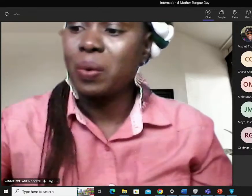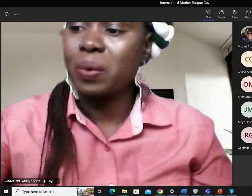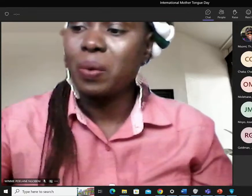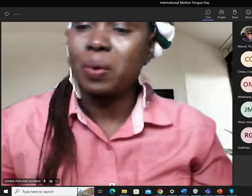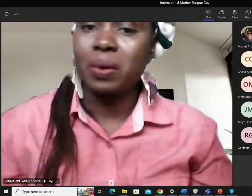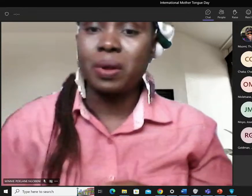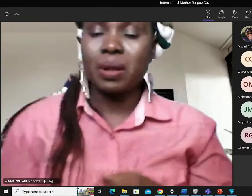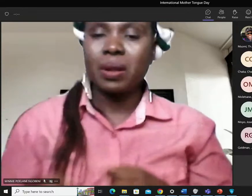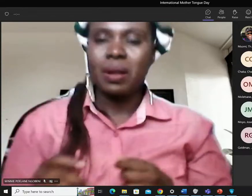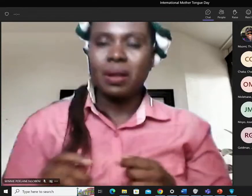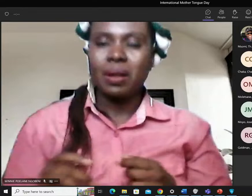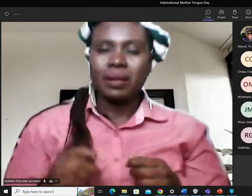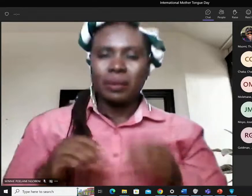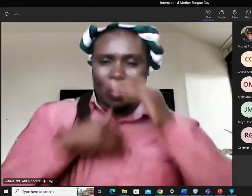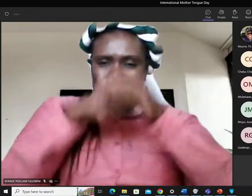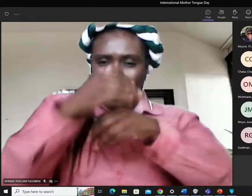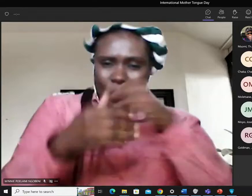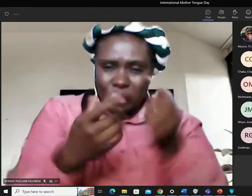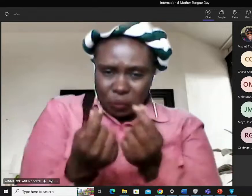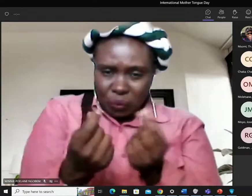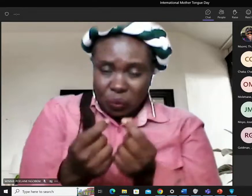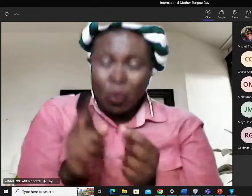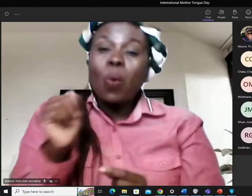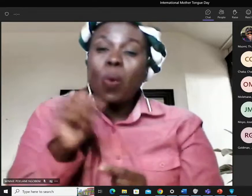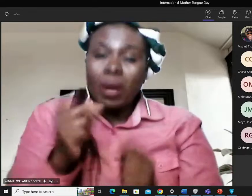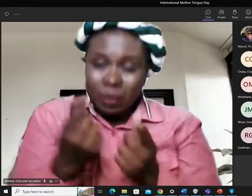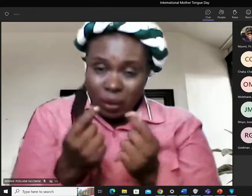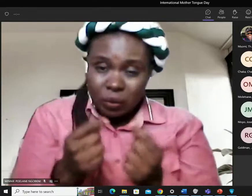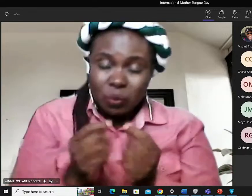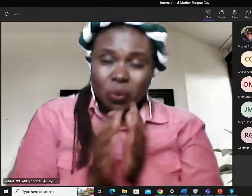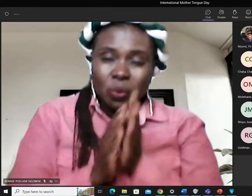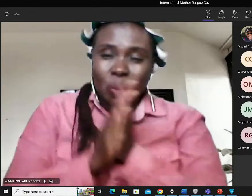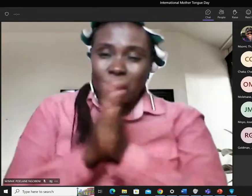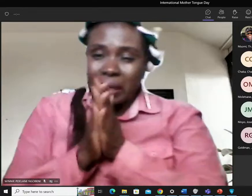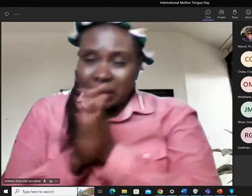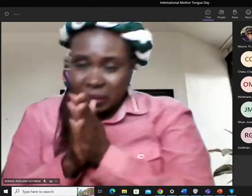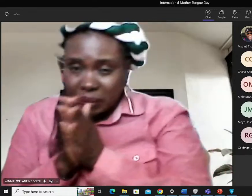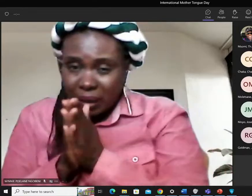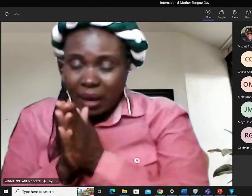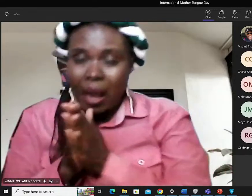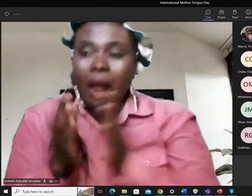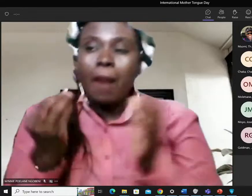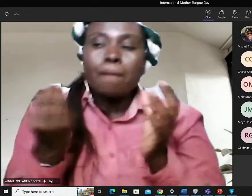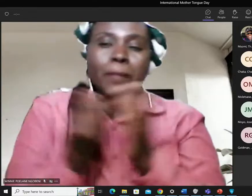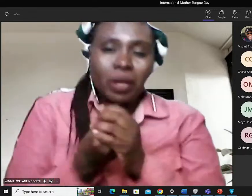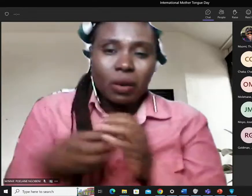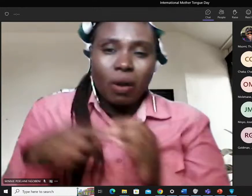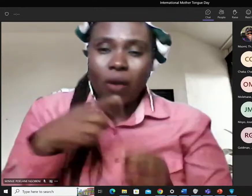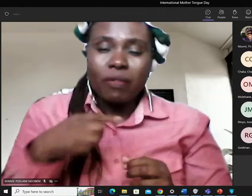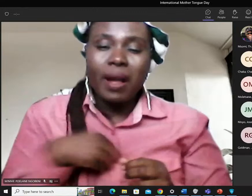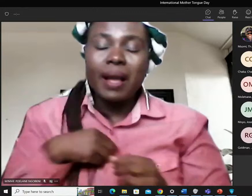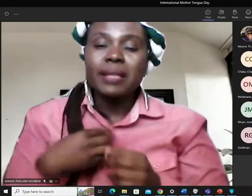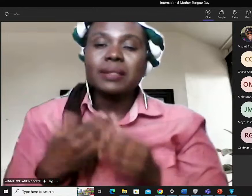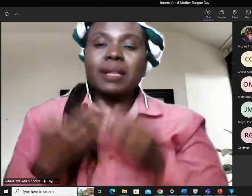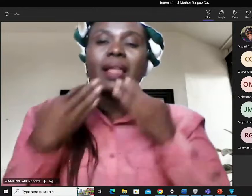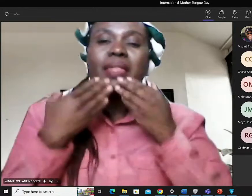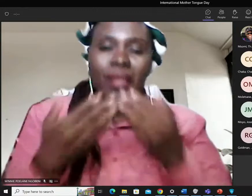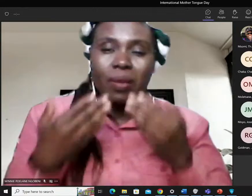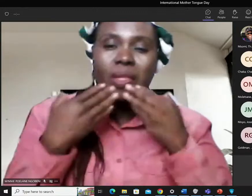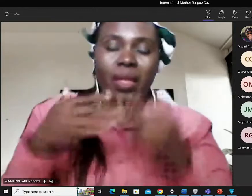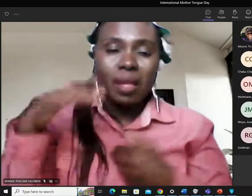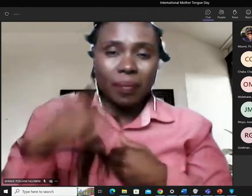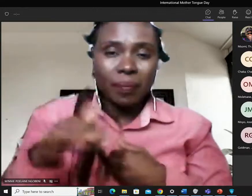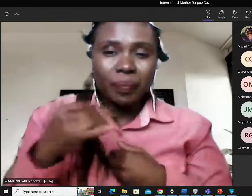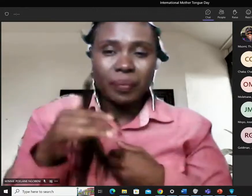doing the work that you are doing. You are inspiring a lot of us. Thank you very much. And